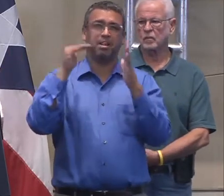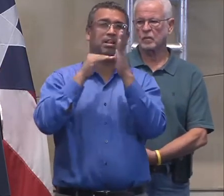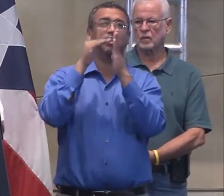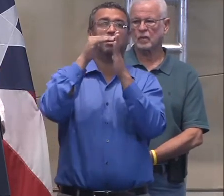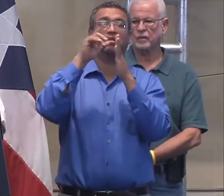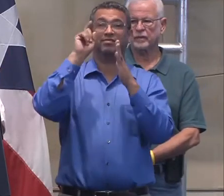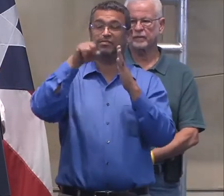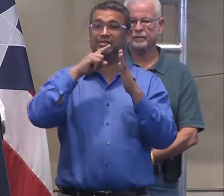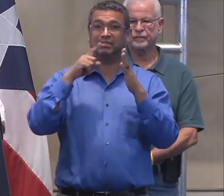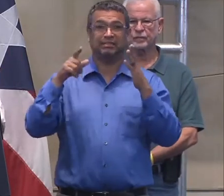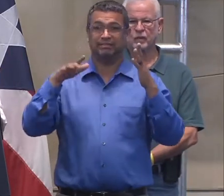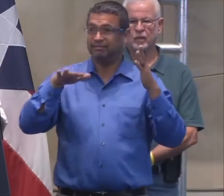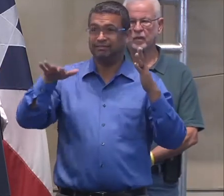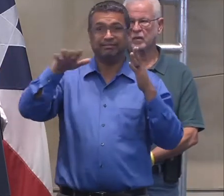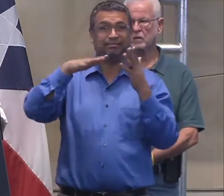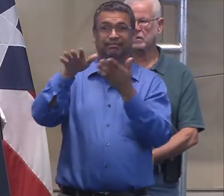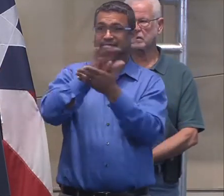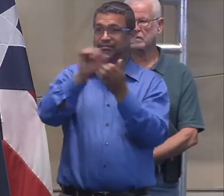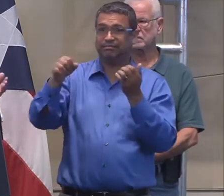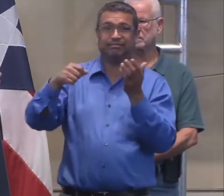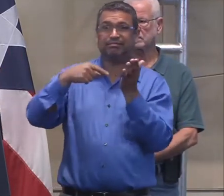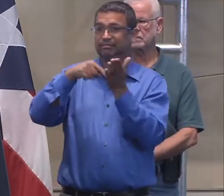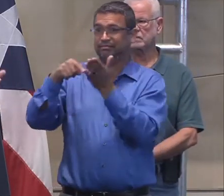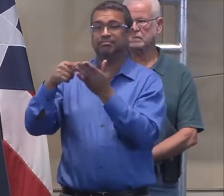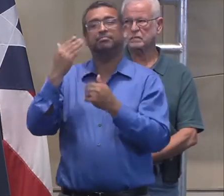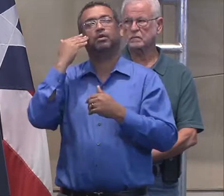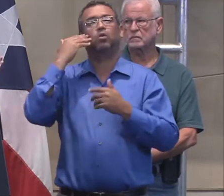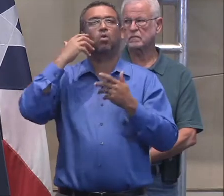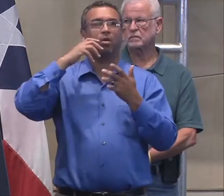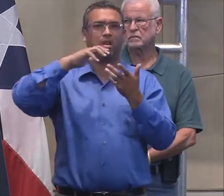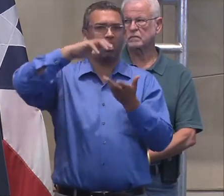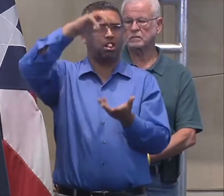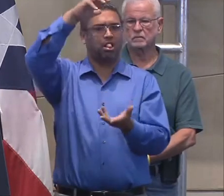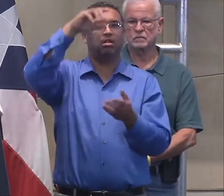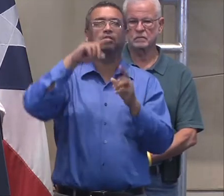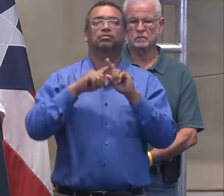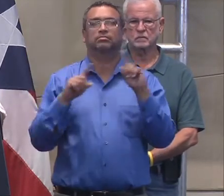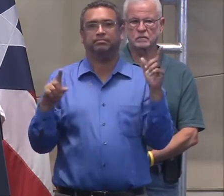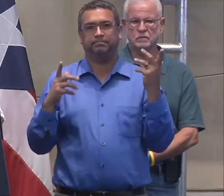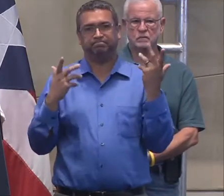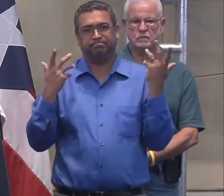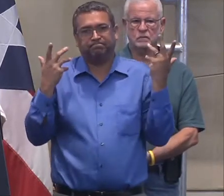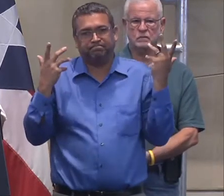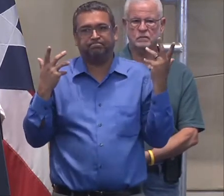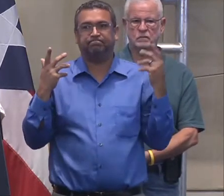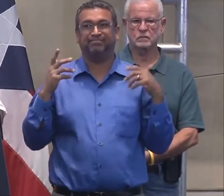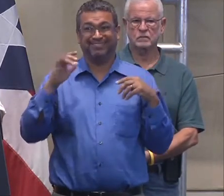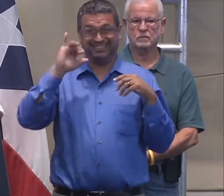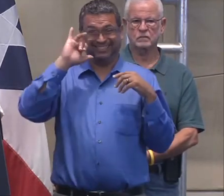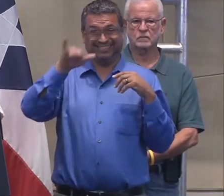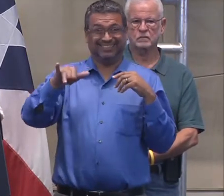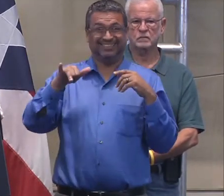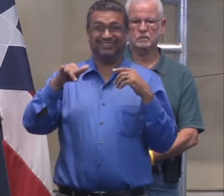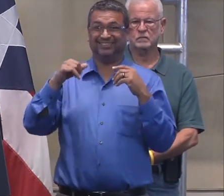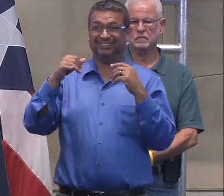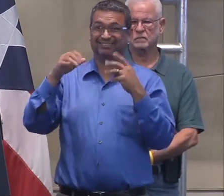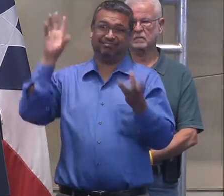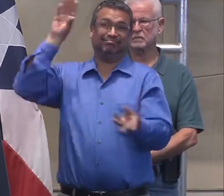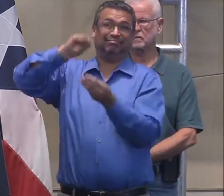the, the ballpark range. I know it's a, it's a big range, but that's, that's still how, uh, high level we are at this juncture.